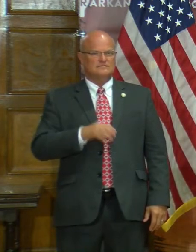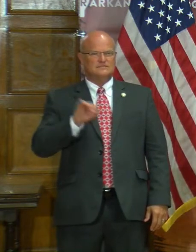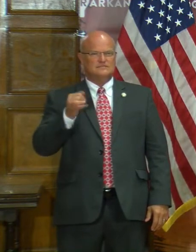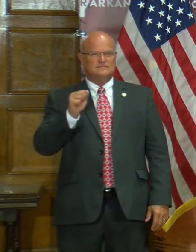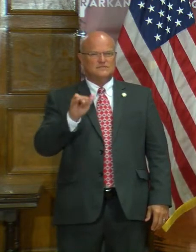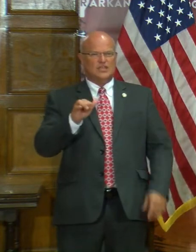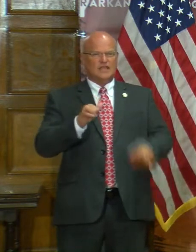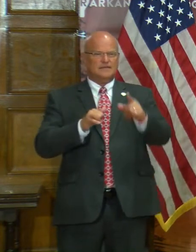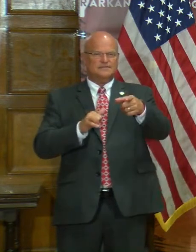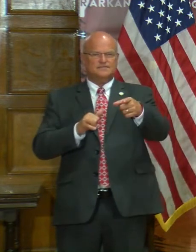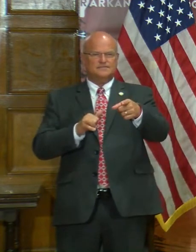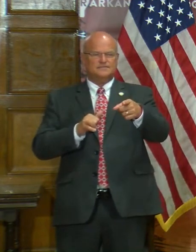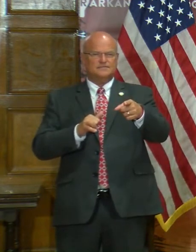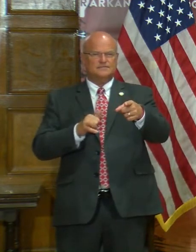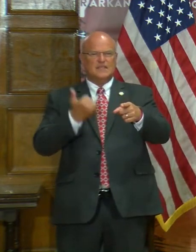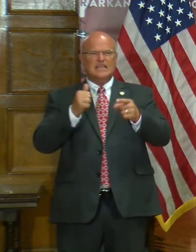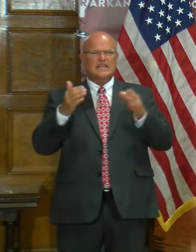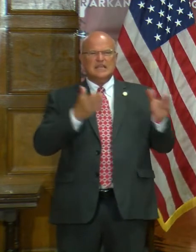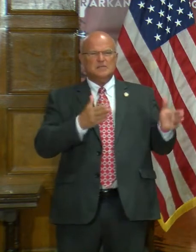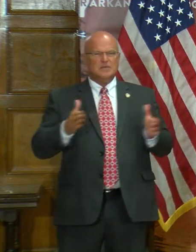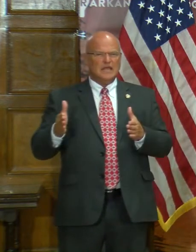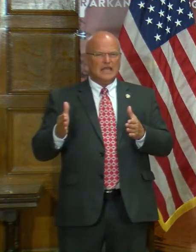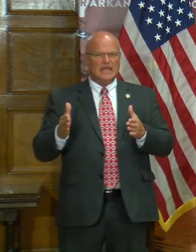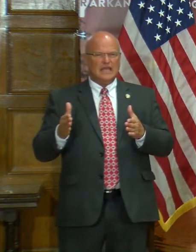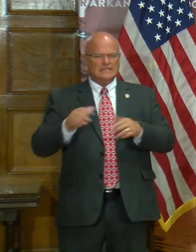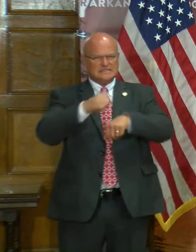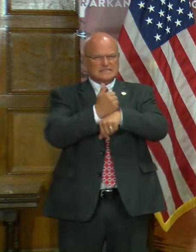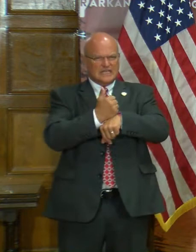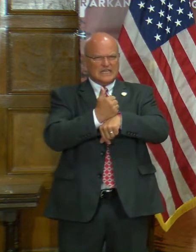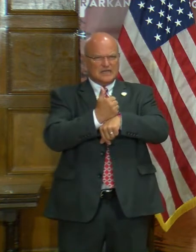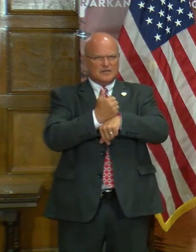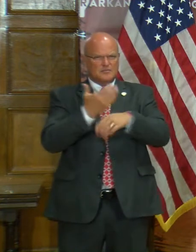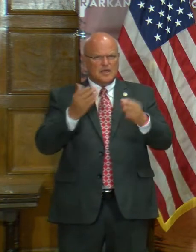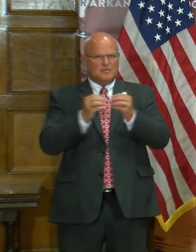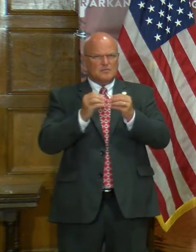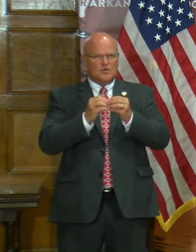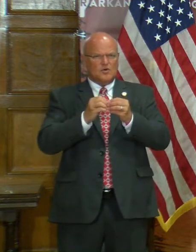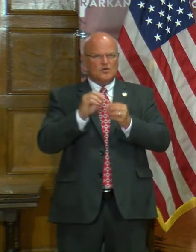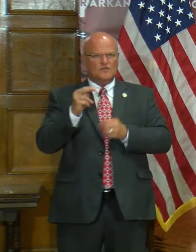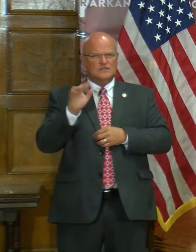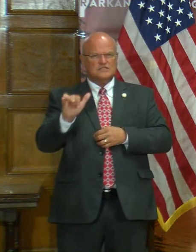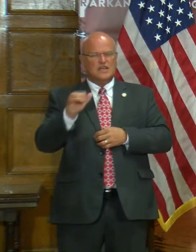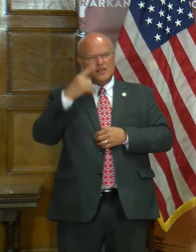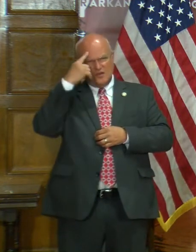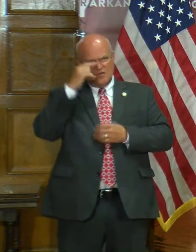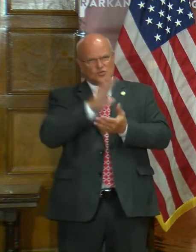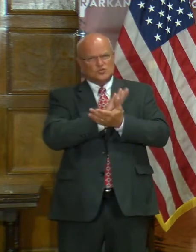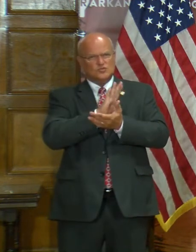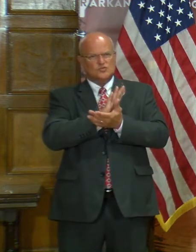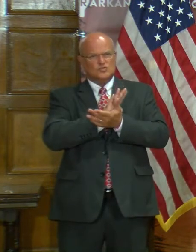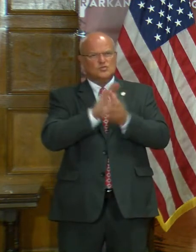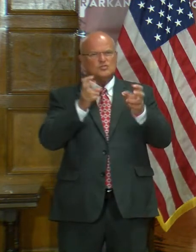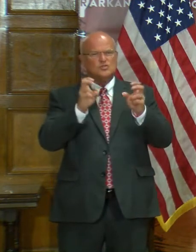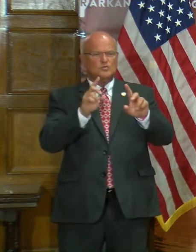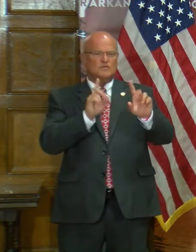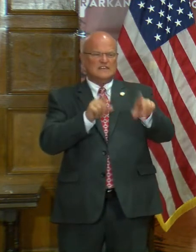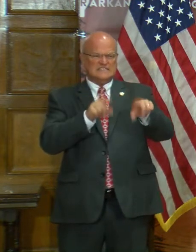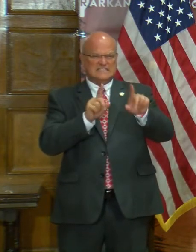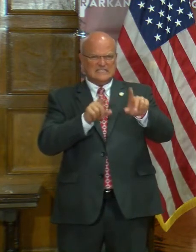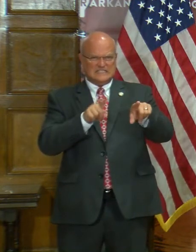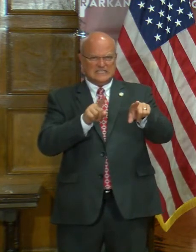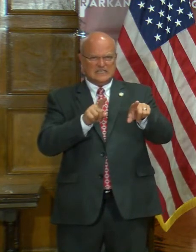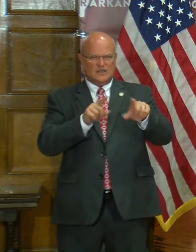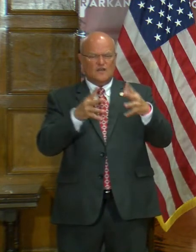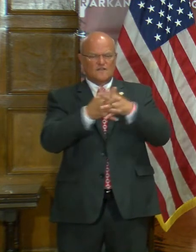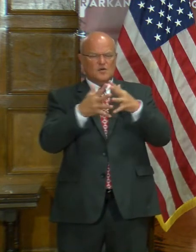Jay? Is there any plans in place yet, and this might be more for you, Johnny, for schools in terms of attending